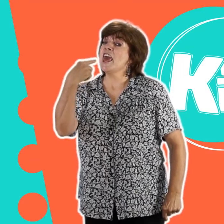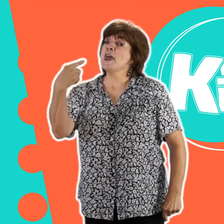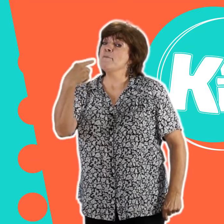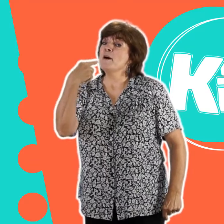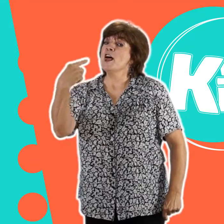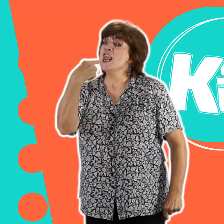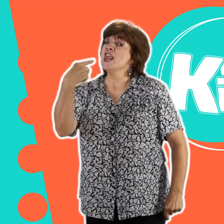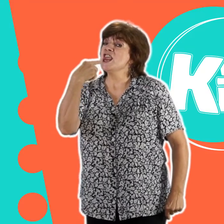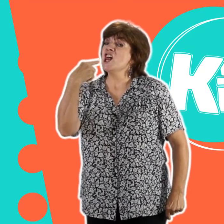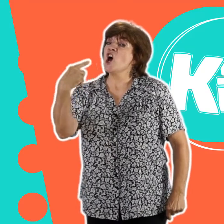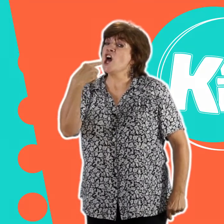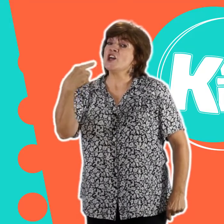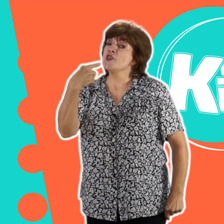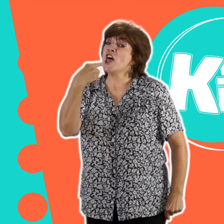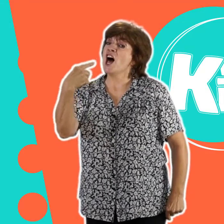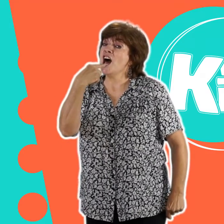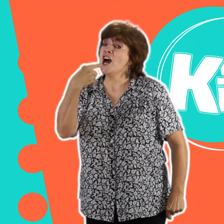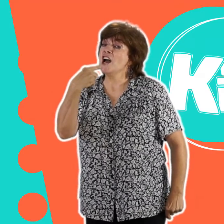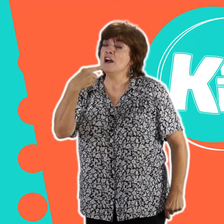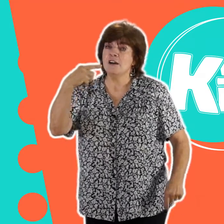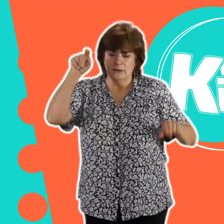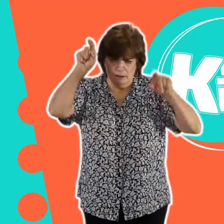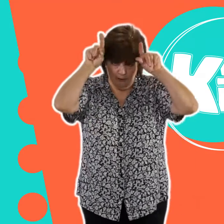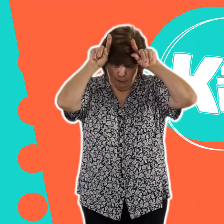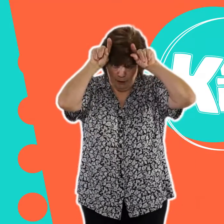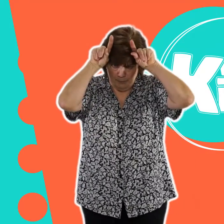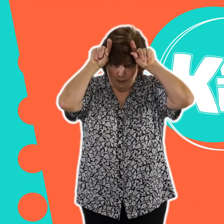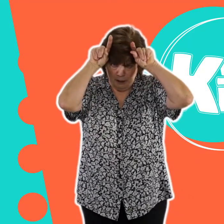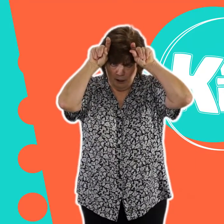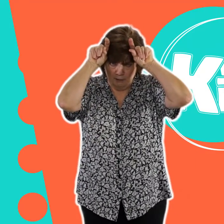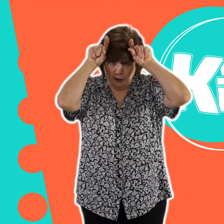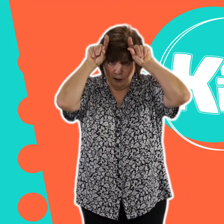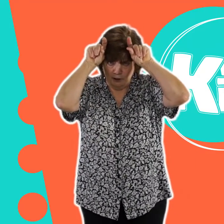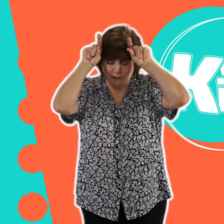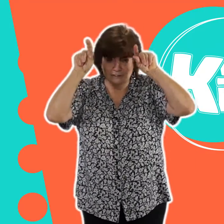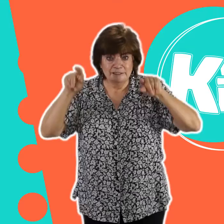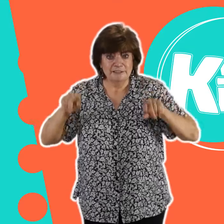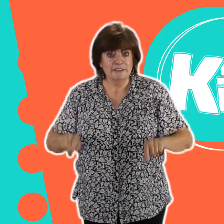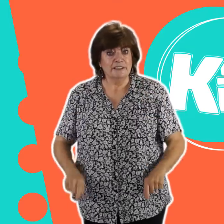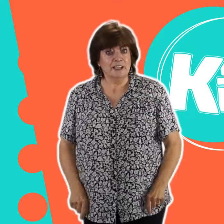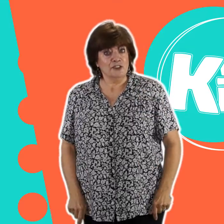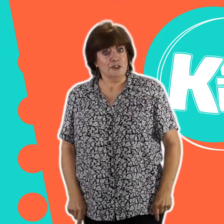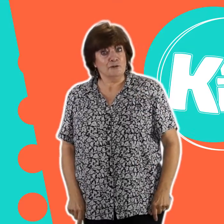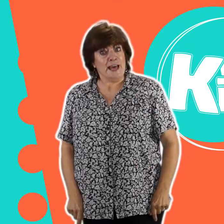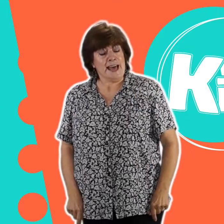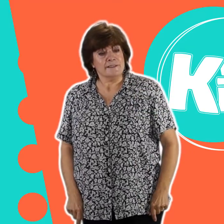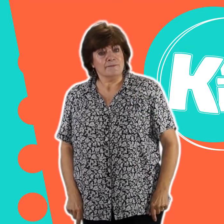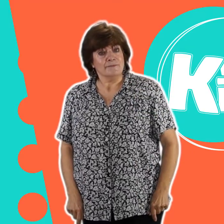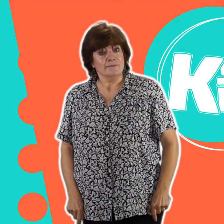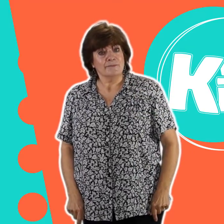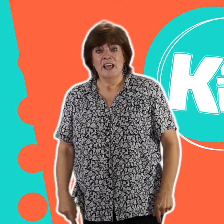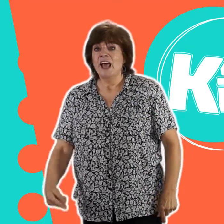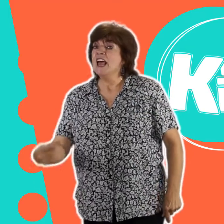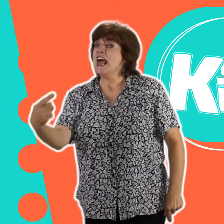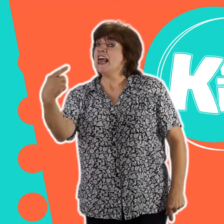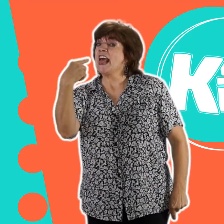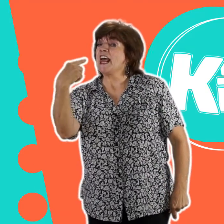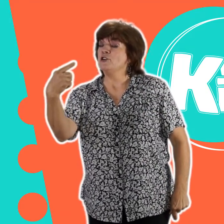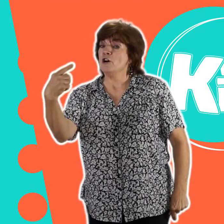Keep your tongue from evil. Can you do that? Don't